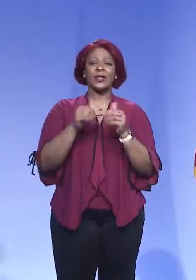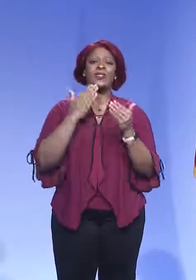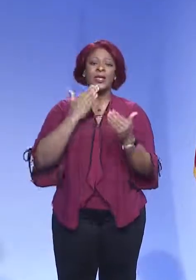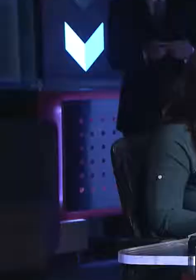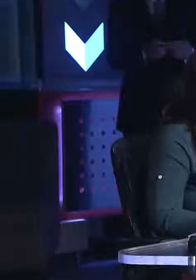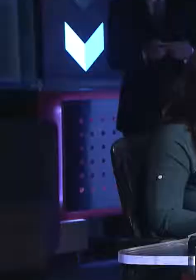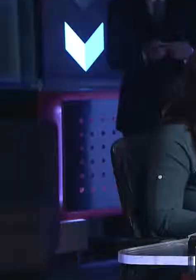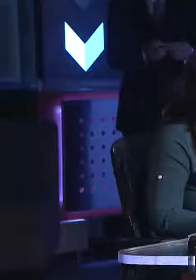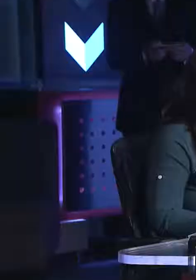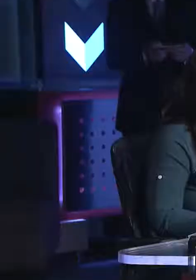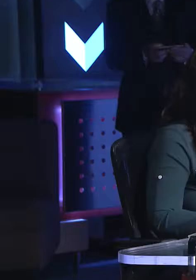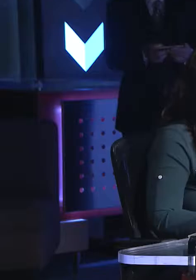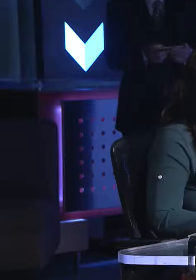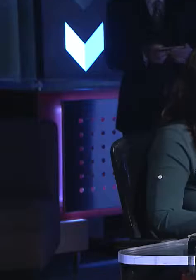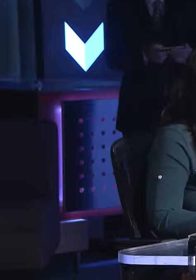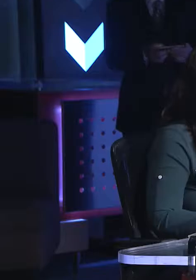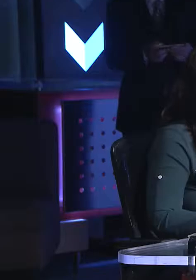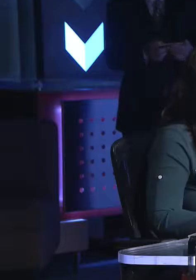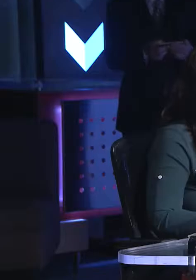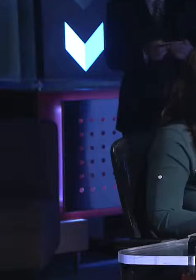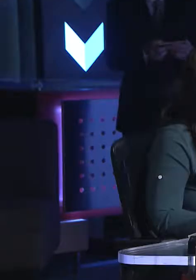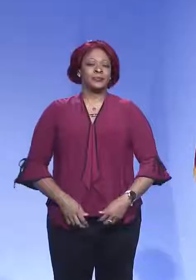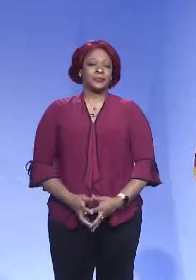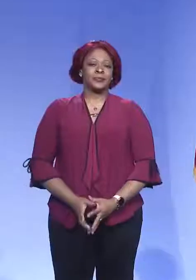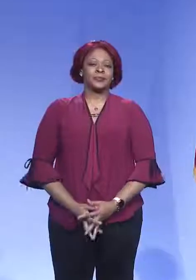you. Siobhan Riley, Fox 13.